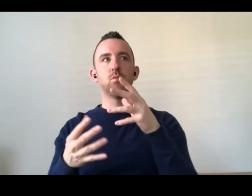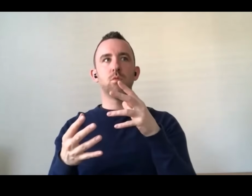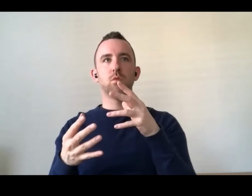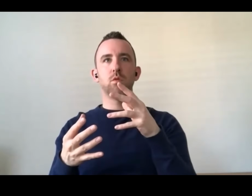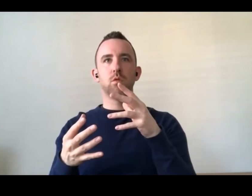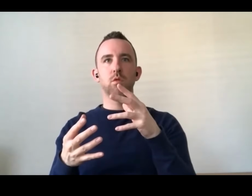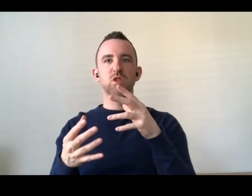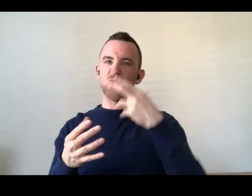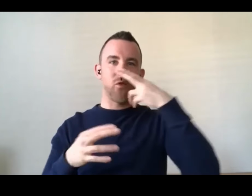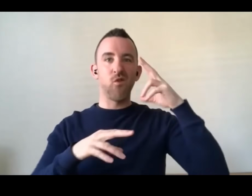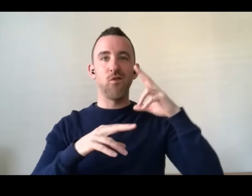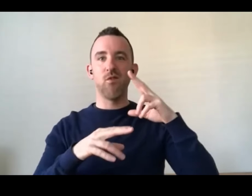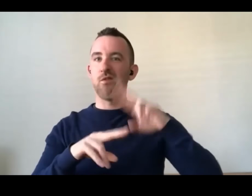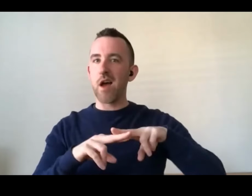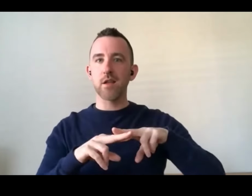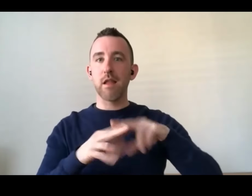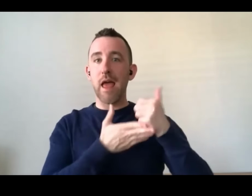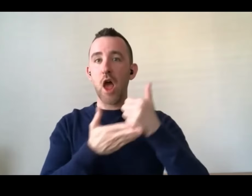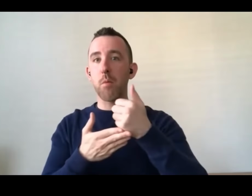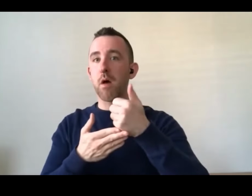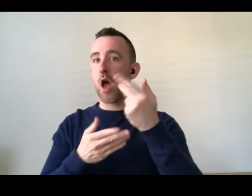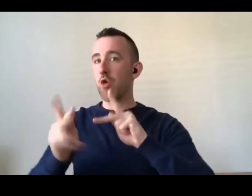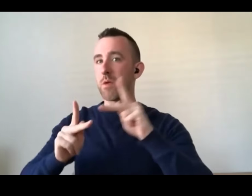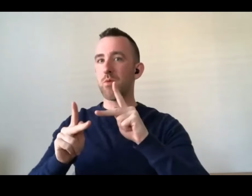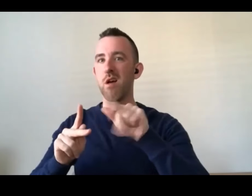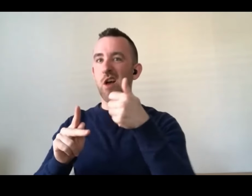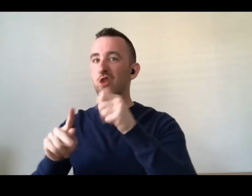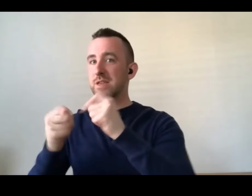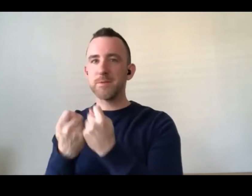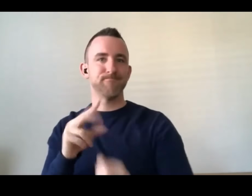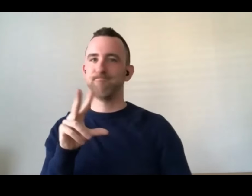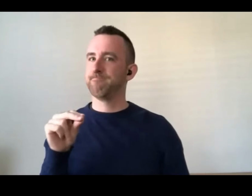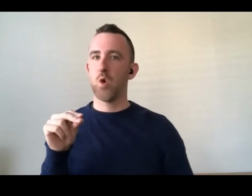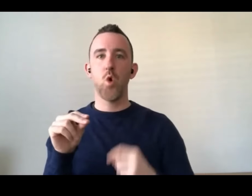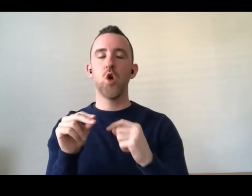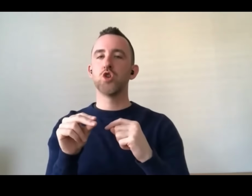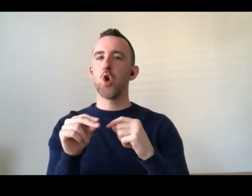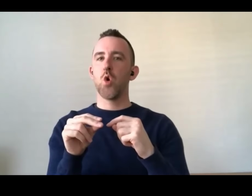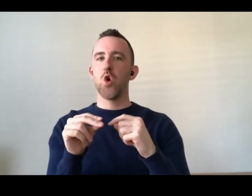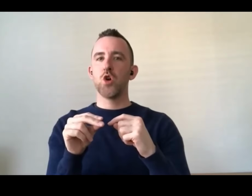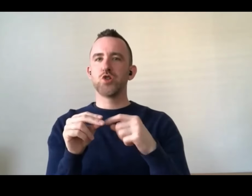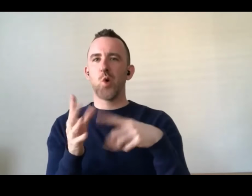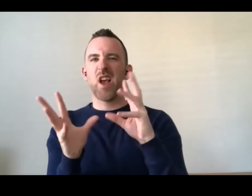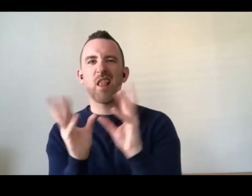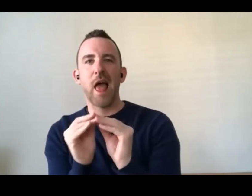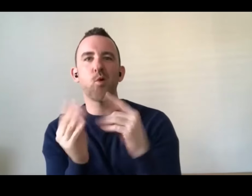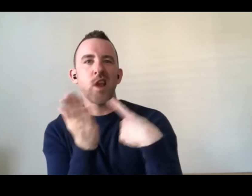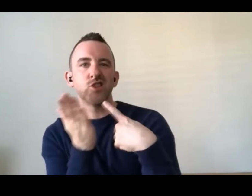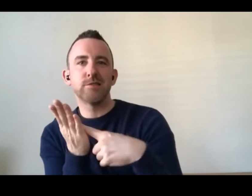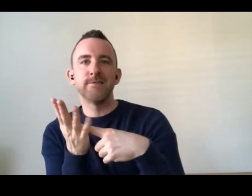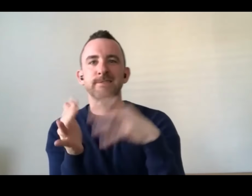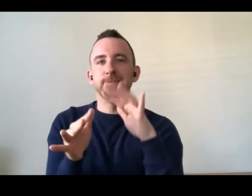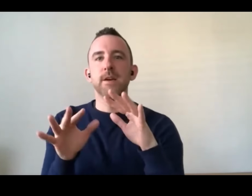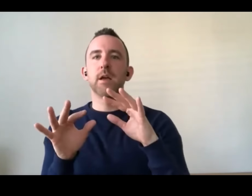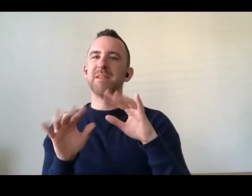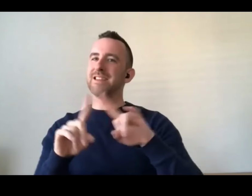just for the fun of it help members of other teams? No. Collaboration has been a little bit different in these minis, but